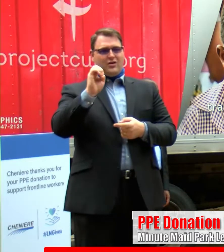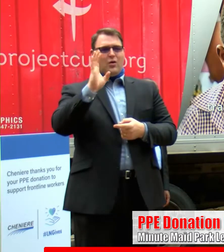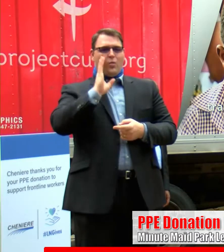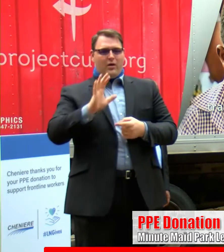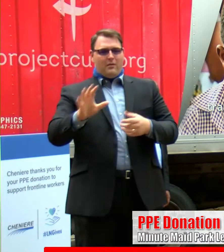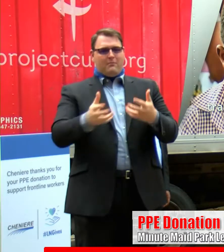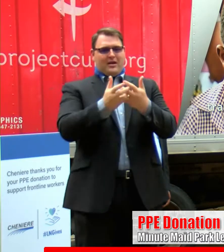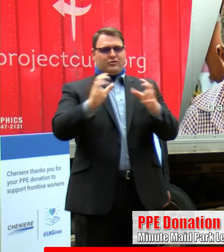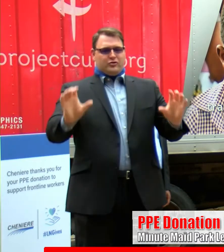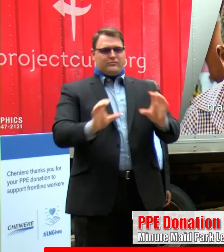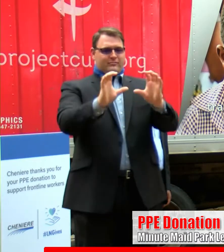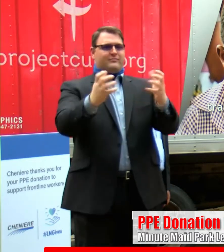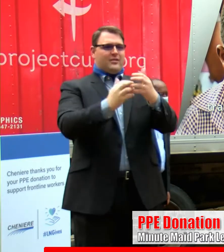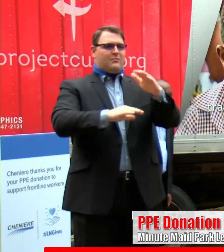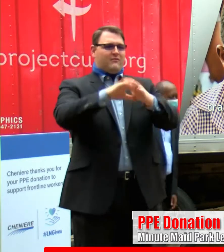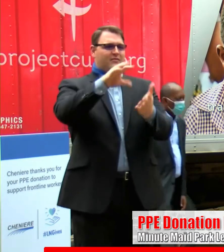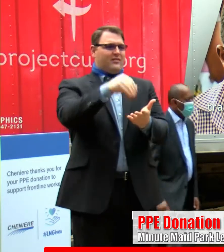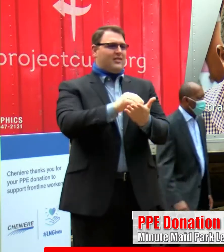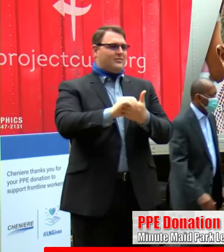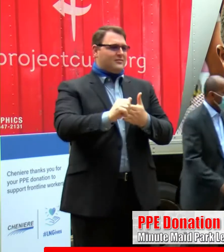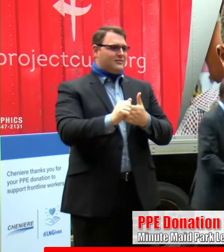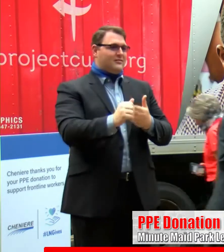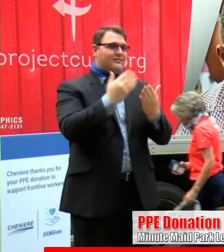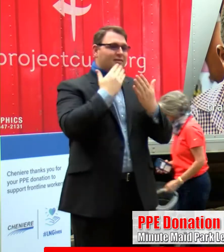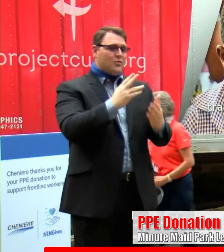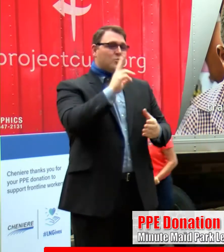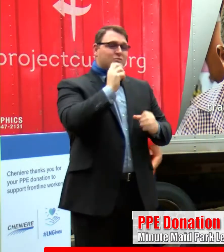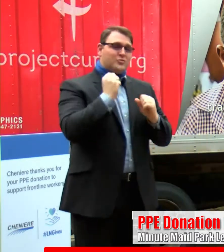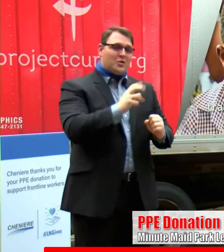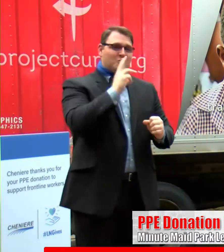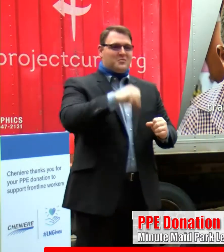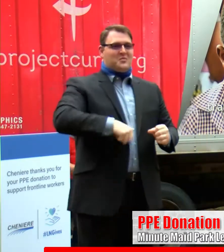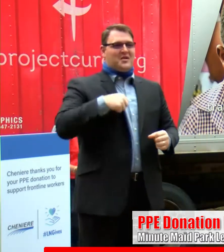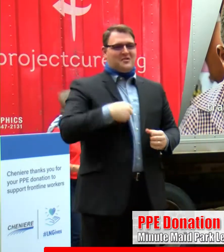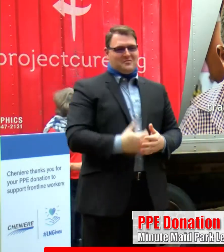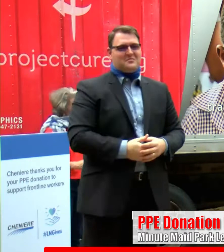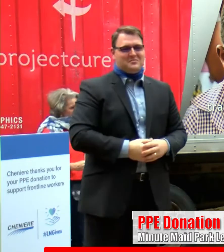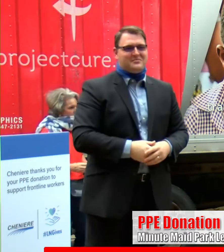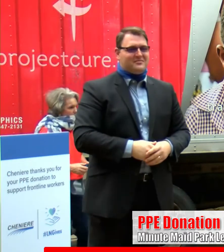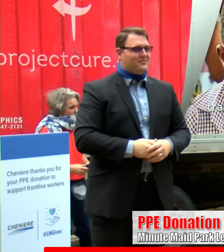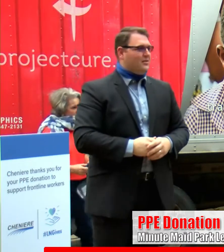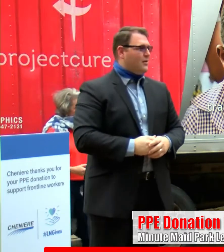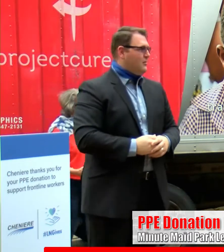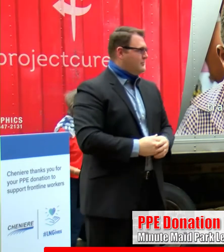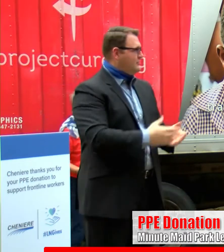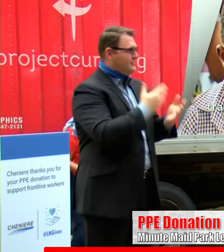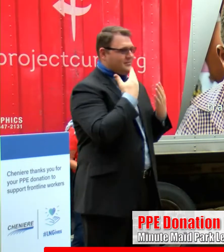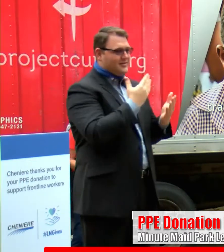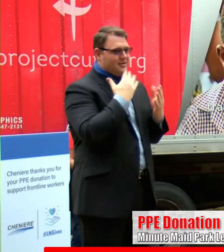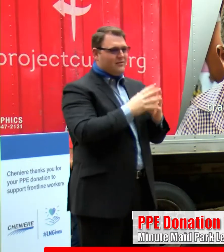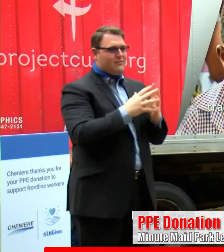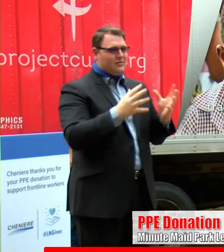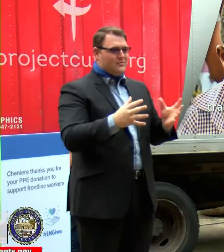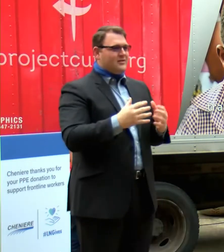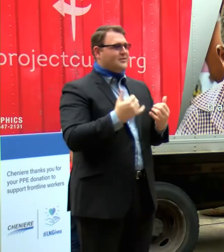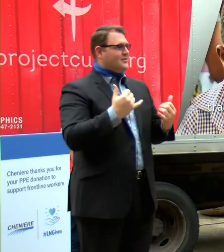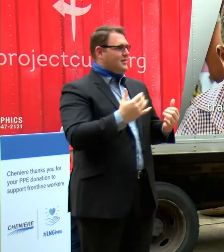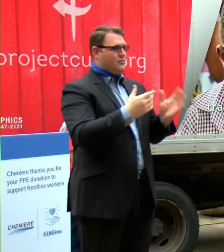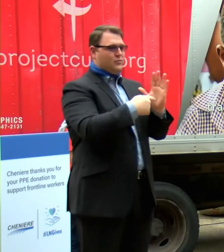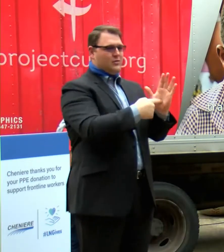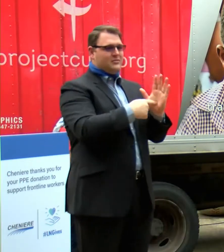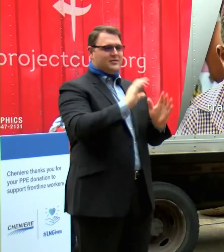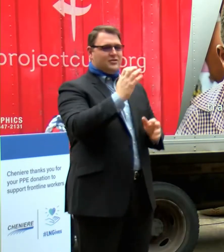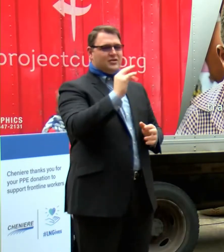strong and Houston proud. Thank you. Thanks, Twila. Now let me bring up Wendy Craven, representing C.U.R.E.